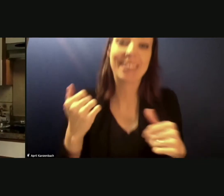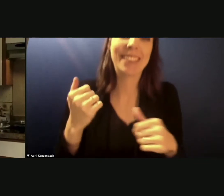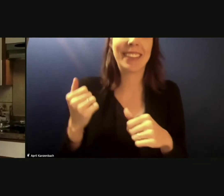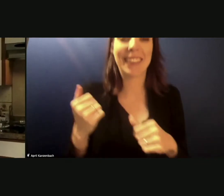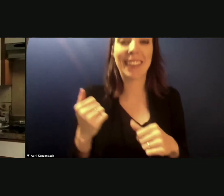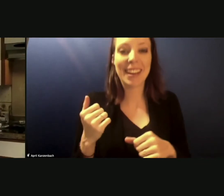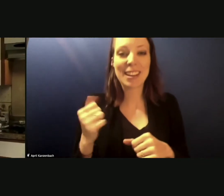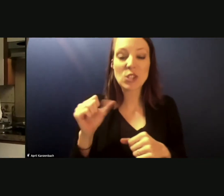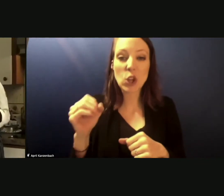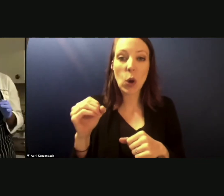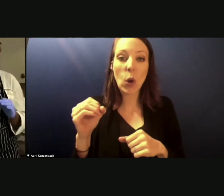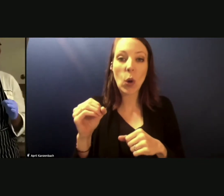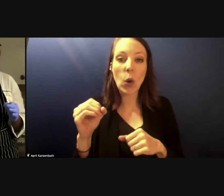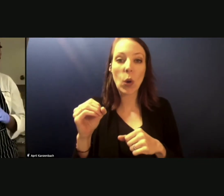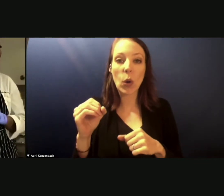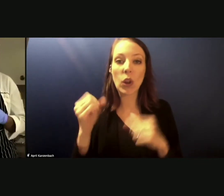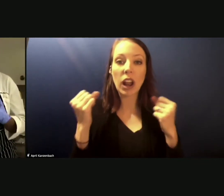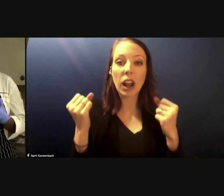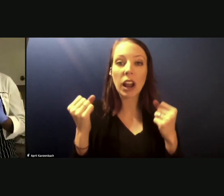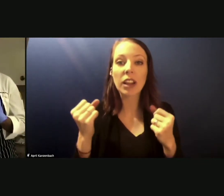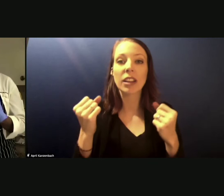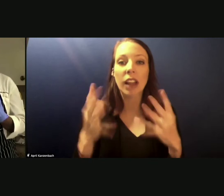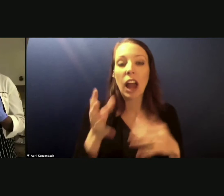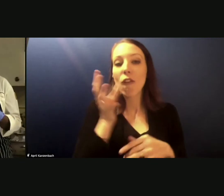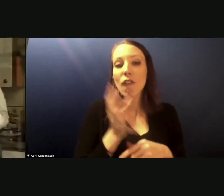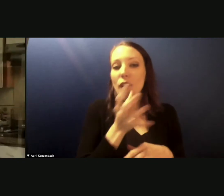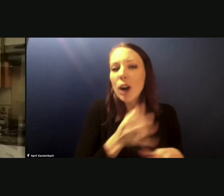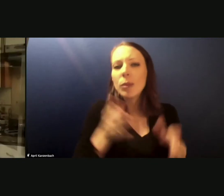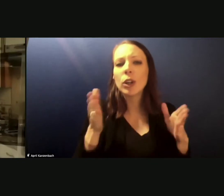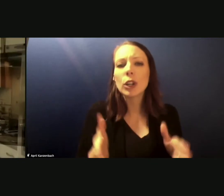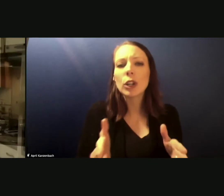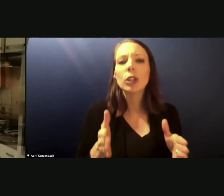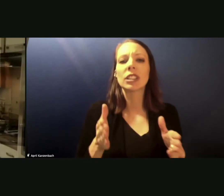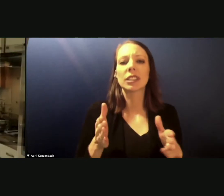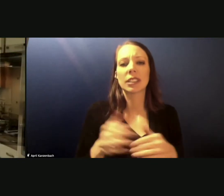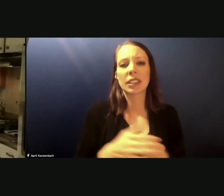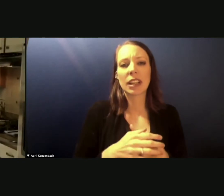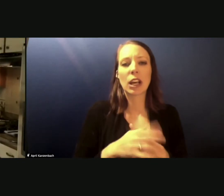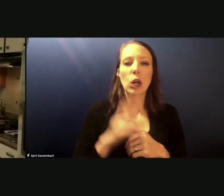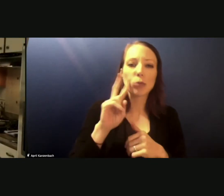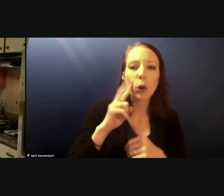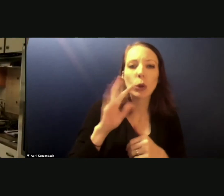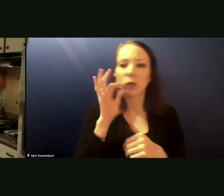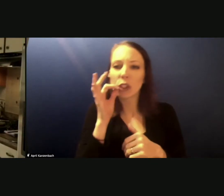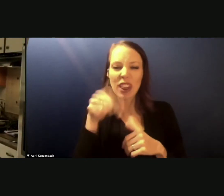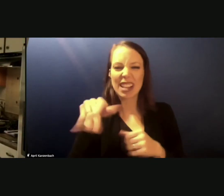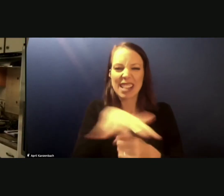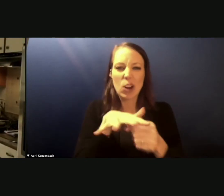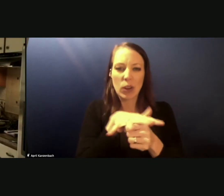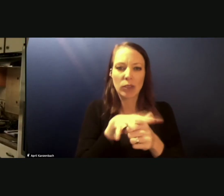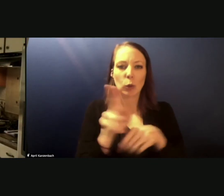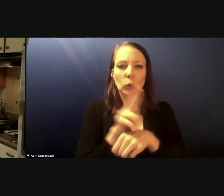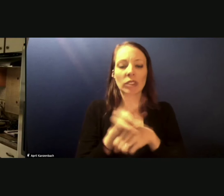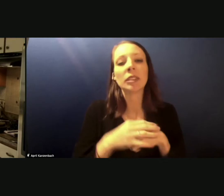And so we're very familiar with a lot of the farmers and the produce and everything from this area. And